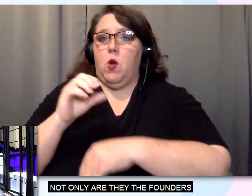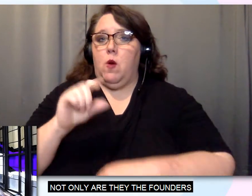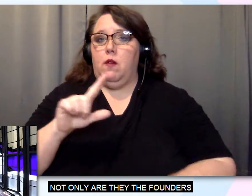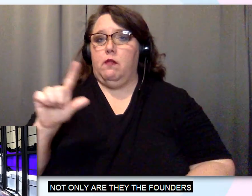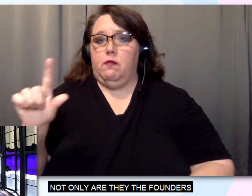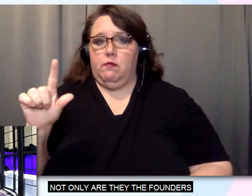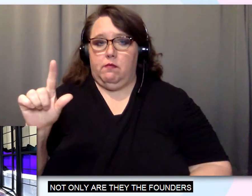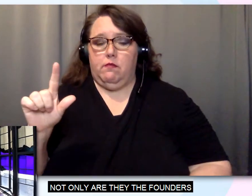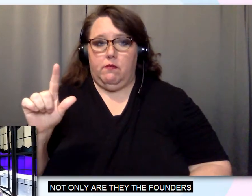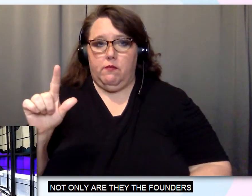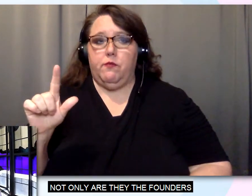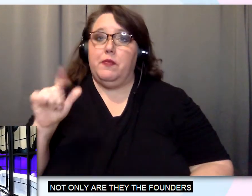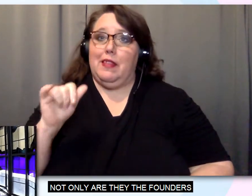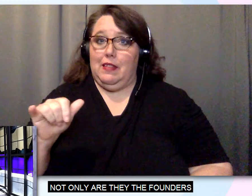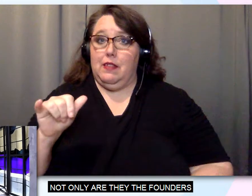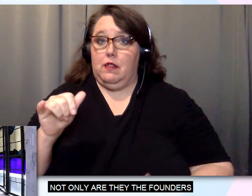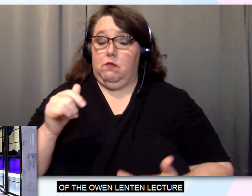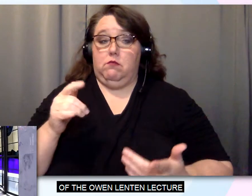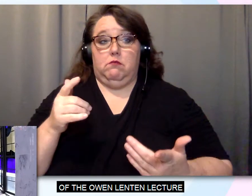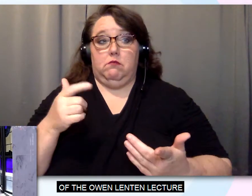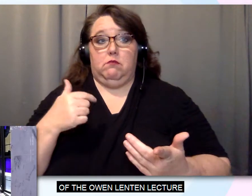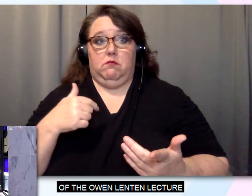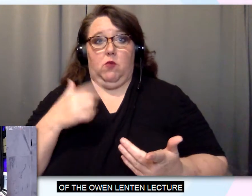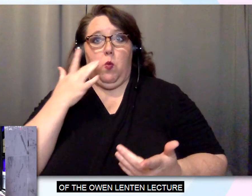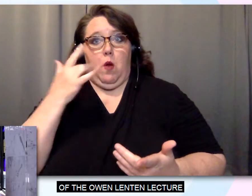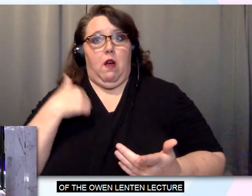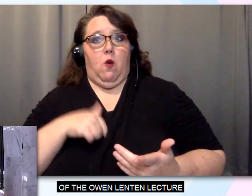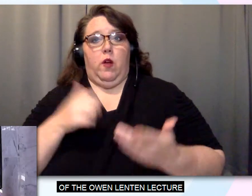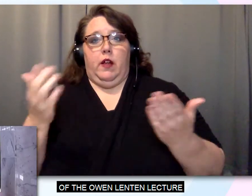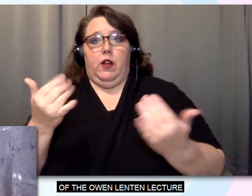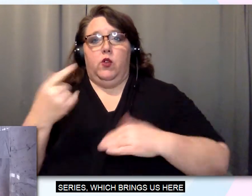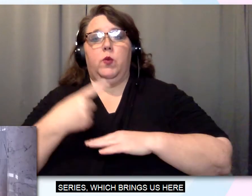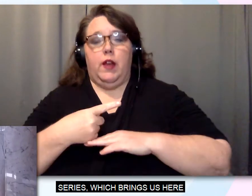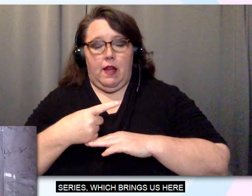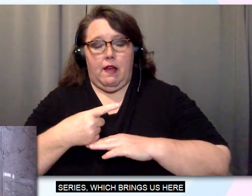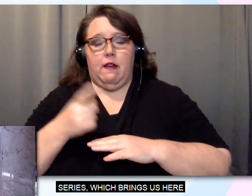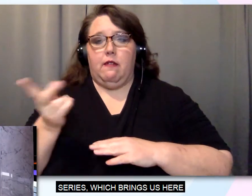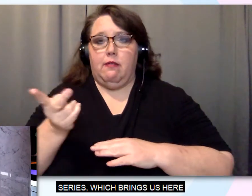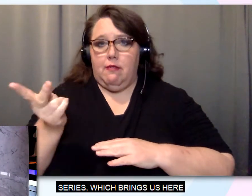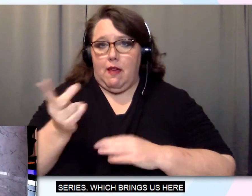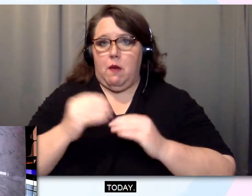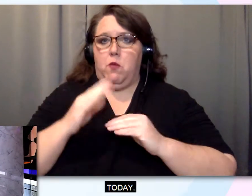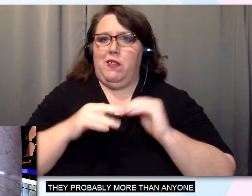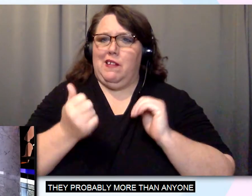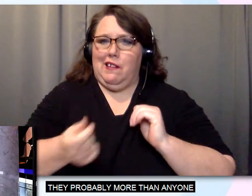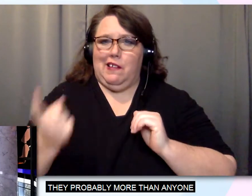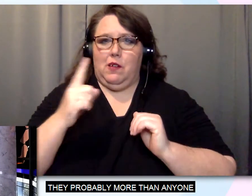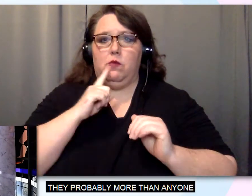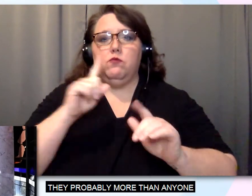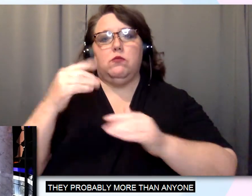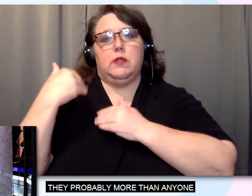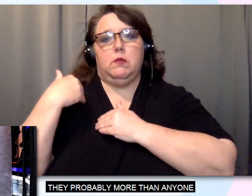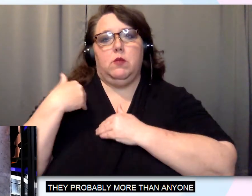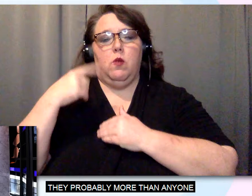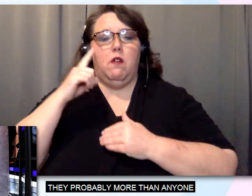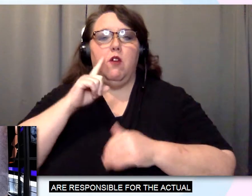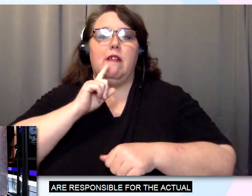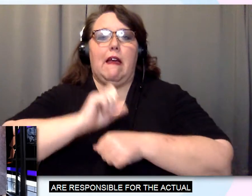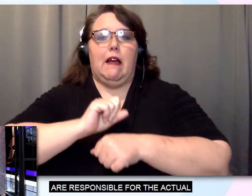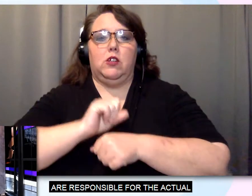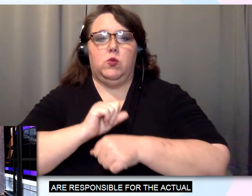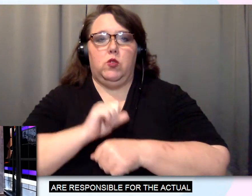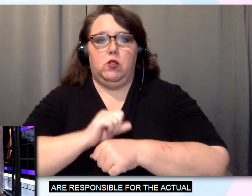the founders of the Owen Lenten Lecture Series, which brings us here today, they probably more than anyone are